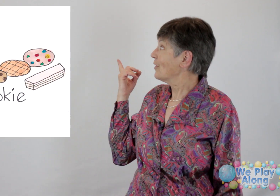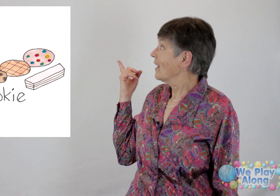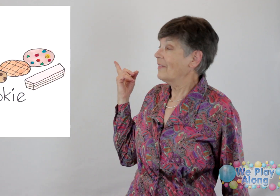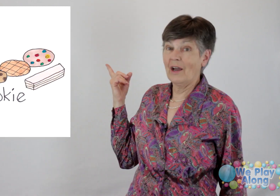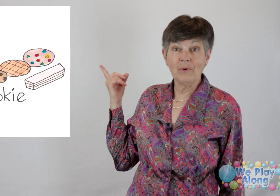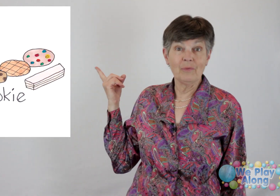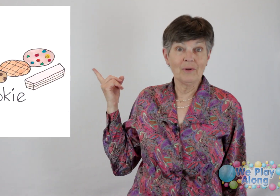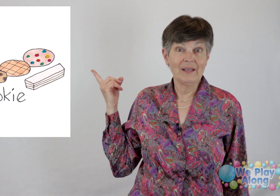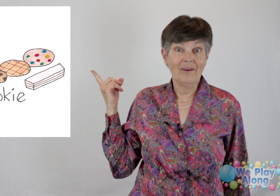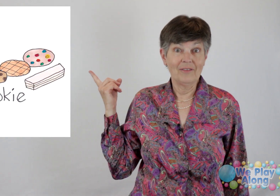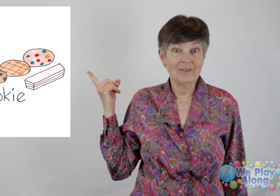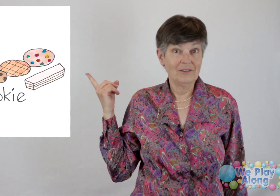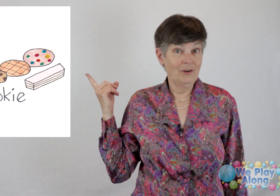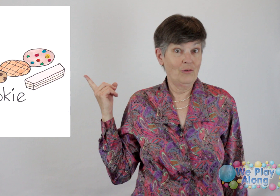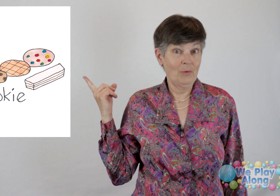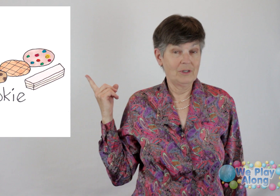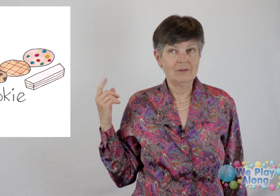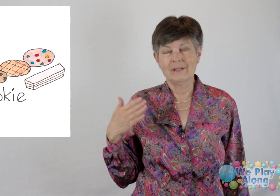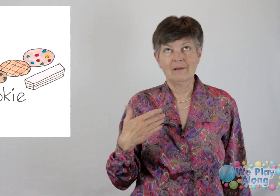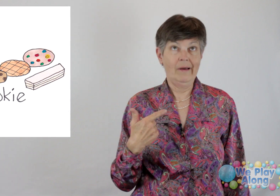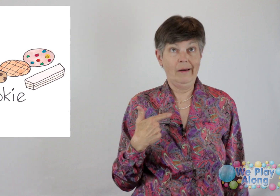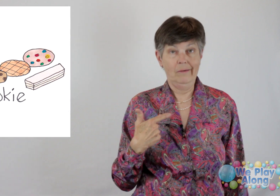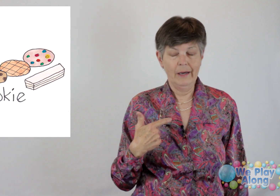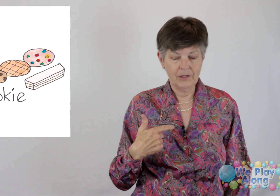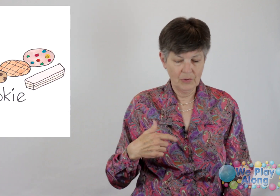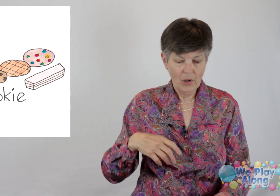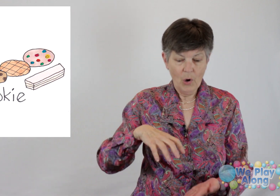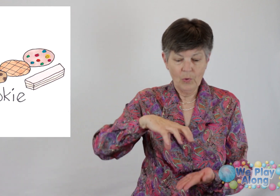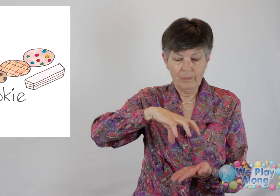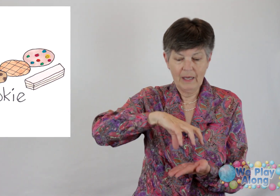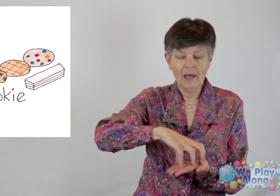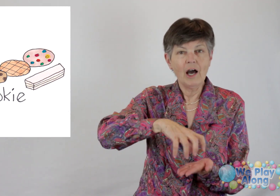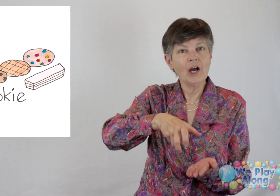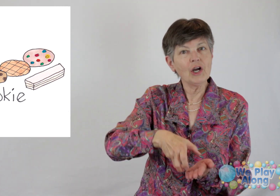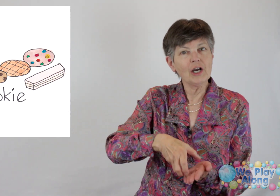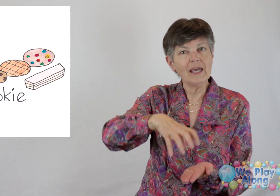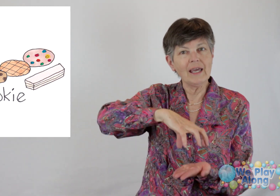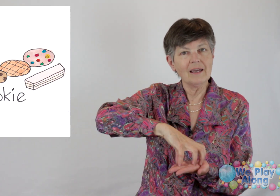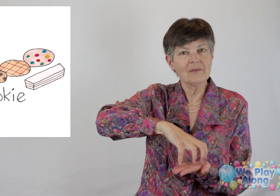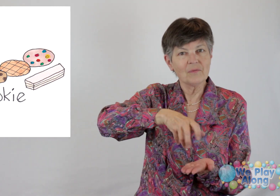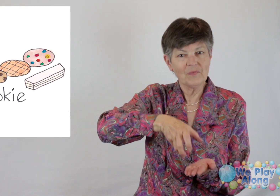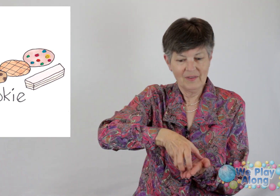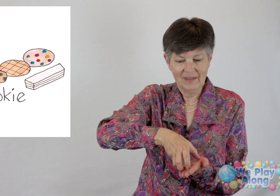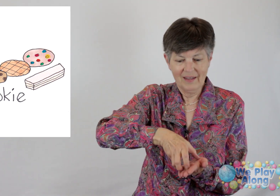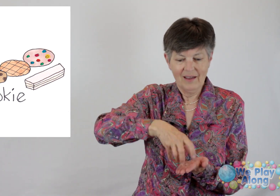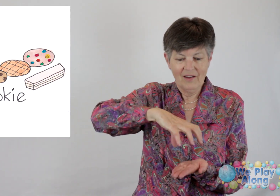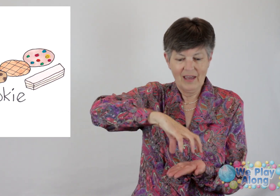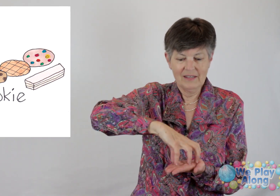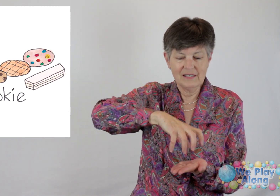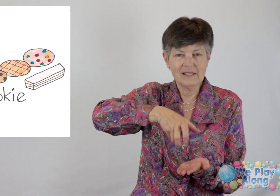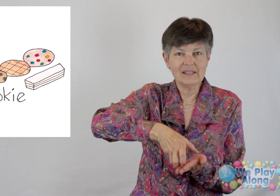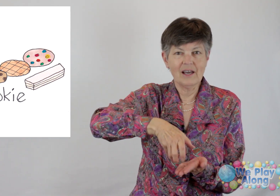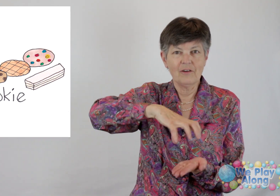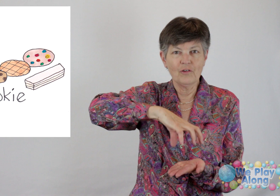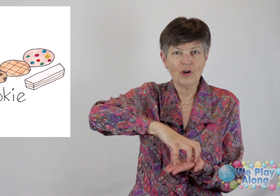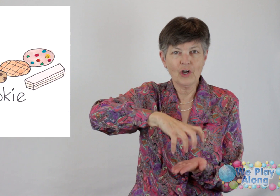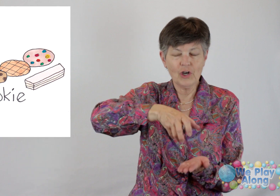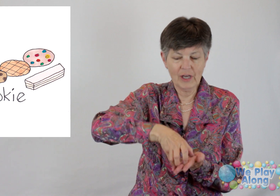dessert that we really all look forward to, at least I know I do, would be a cookie. Okay, this is a sign for